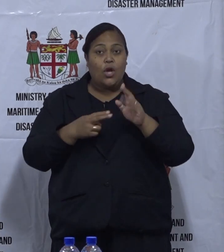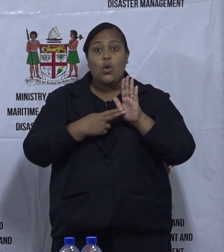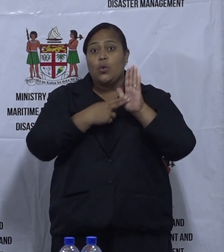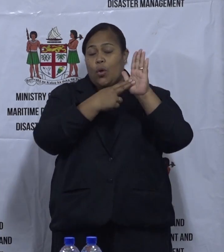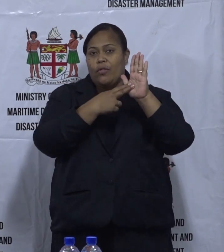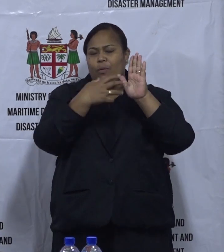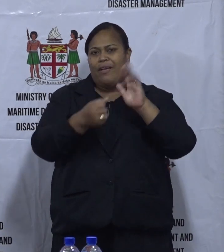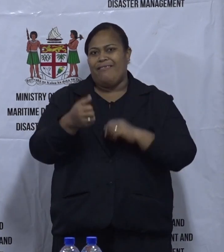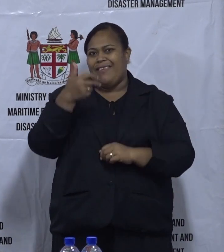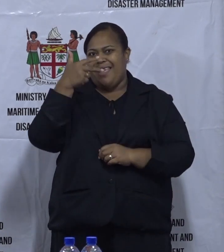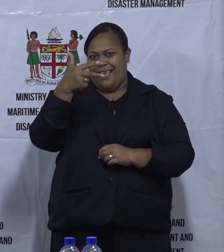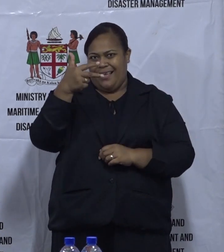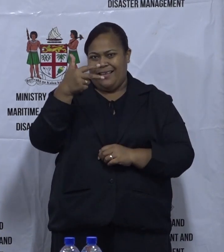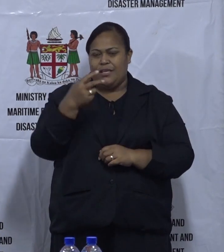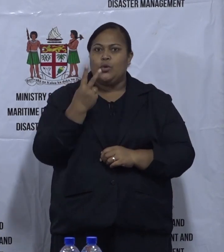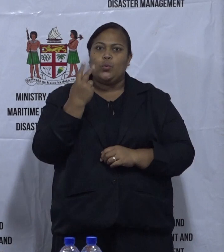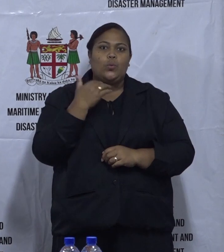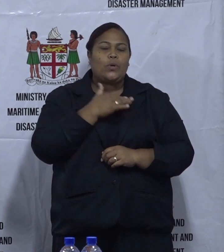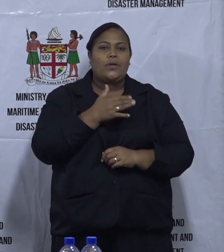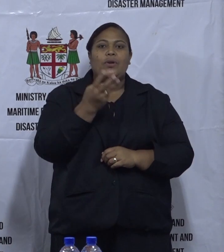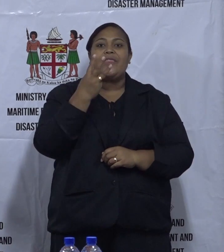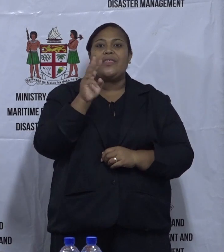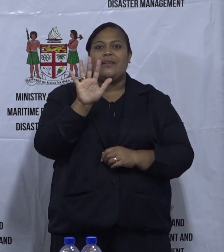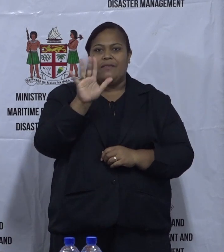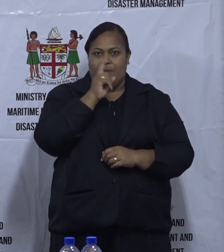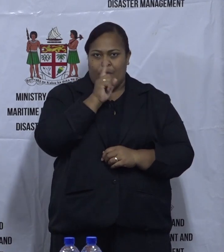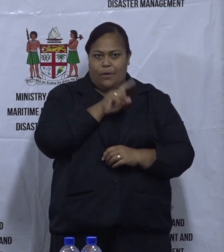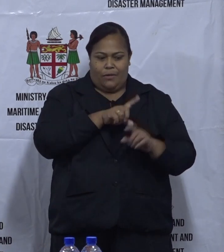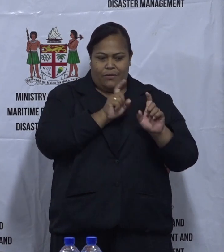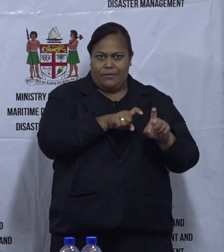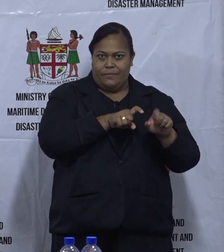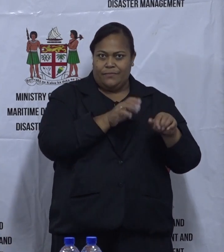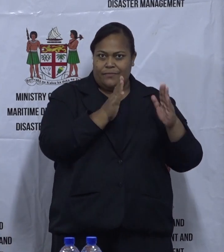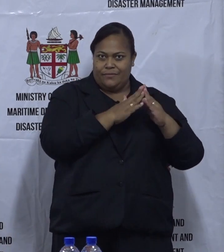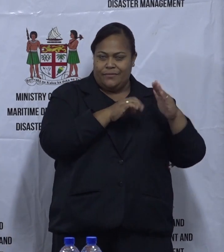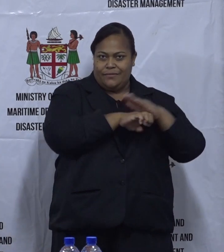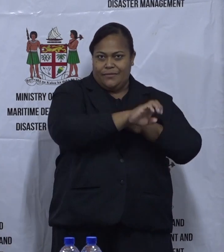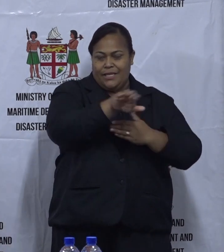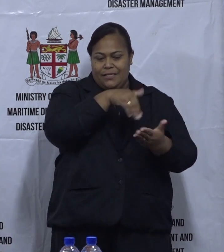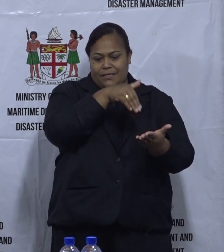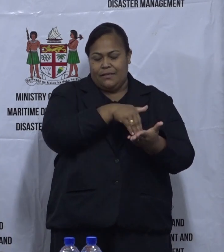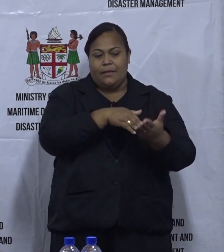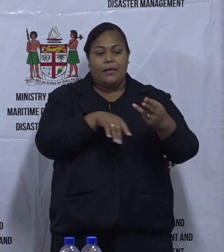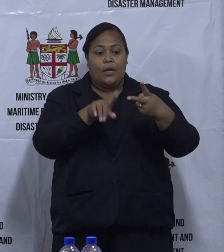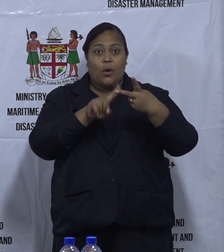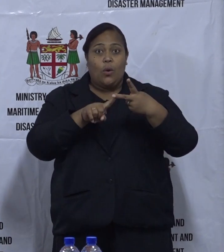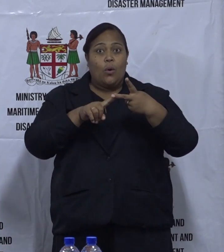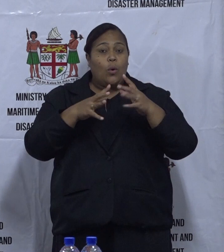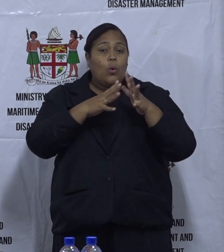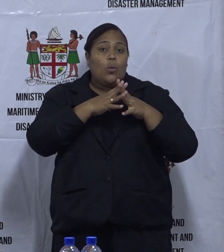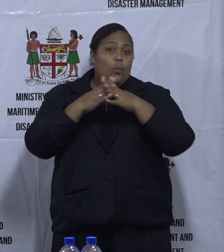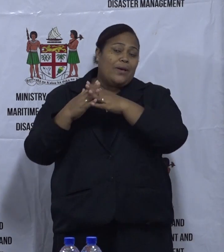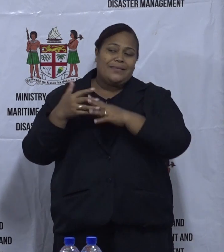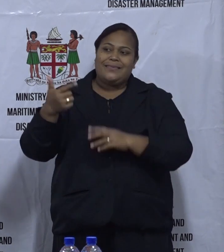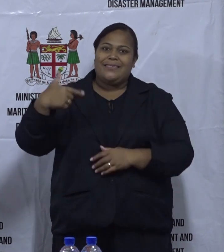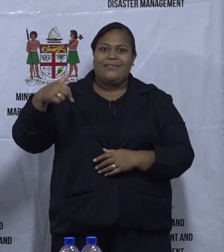have 8 with 235 evacuees. In the Western Division, we have 76